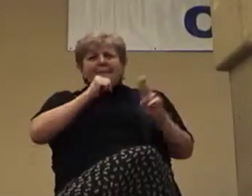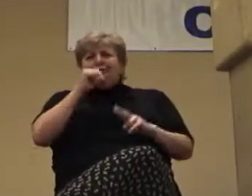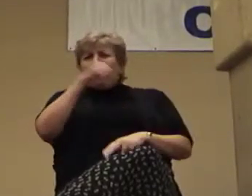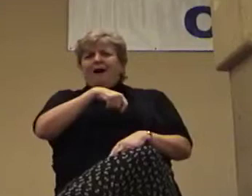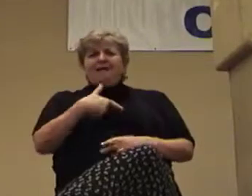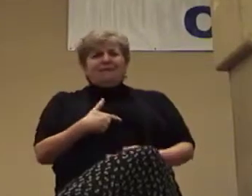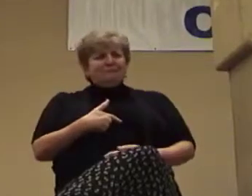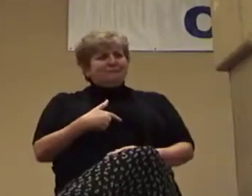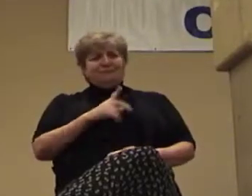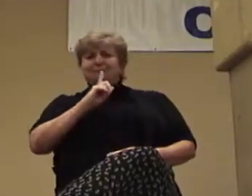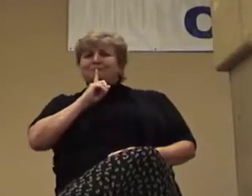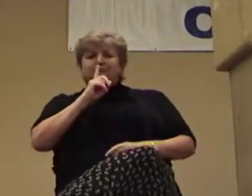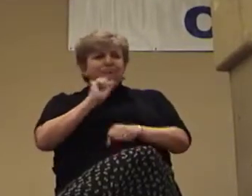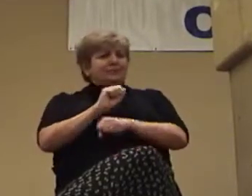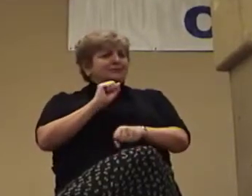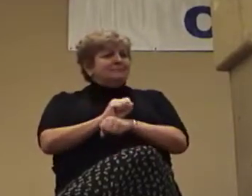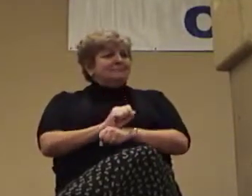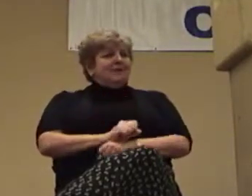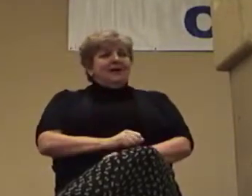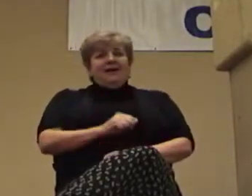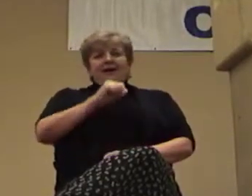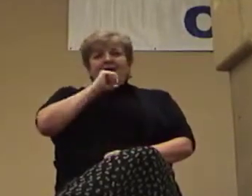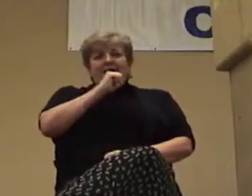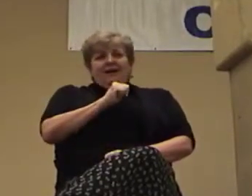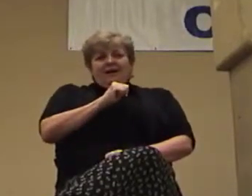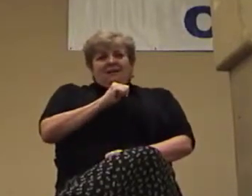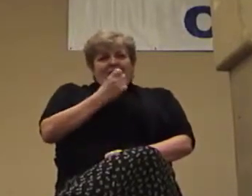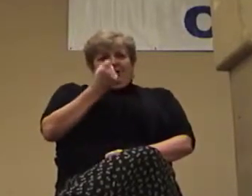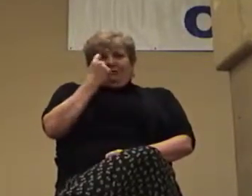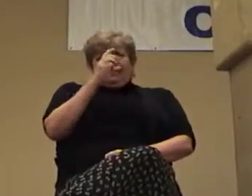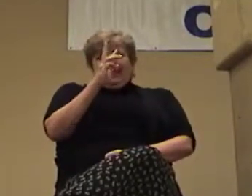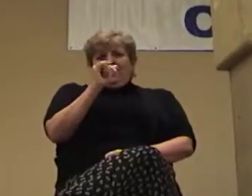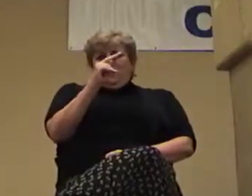hardcore, period. Don't do wine coolers, don't understand the concept.